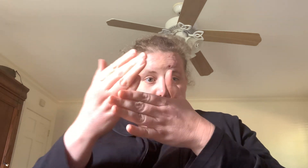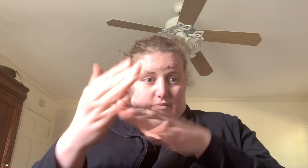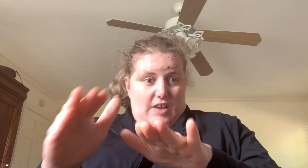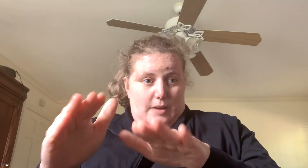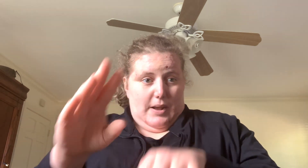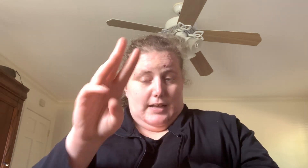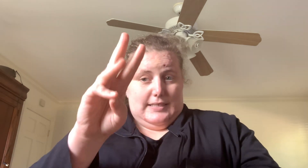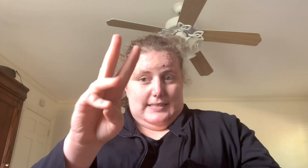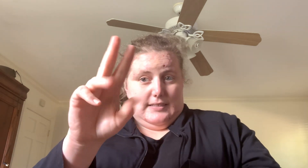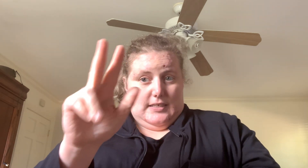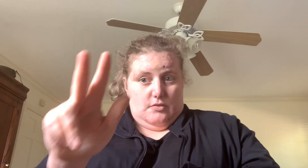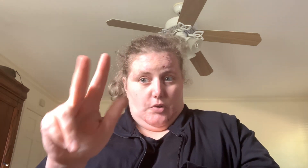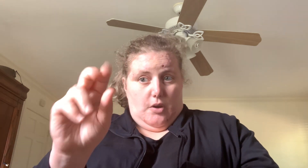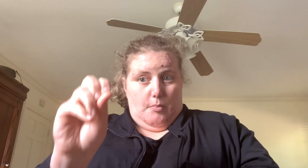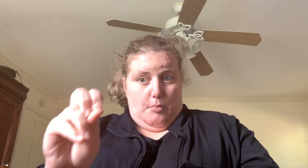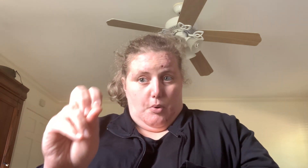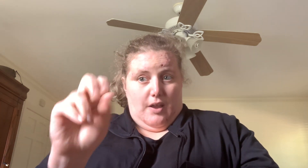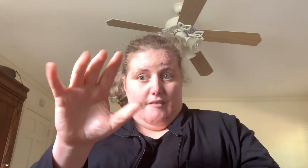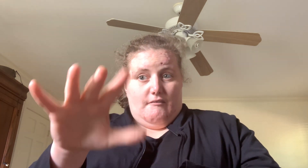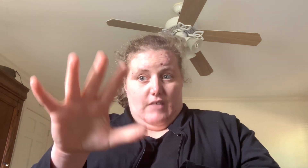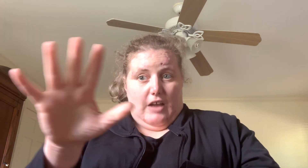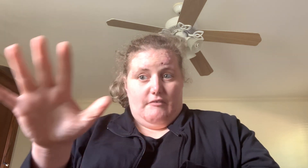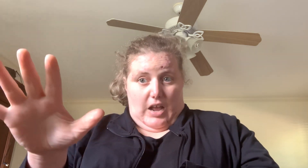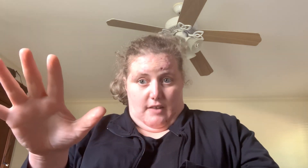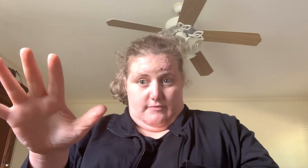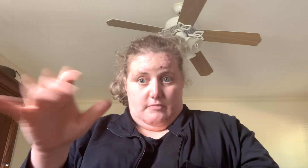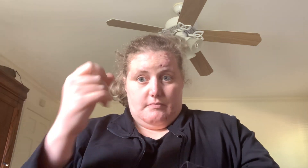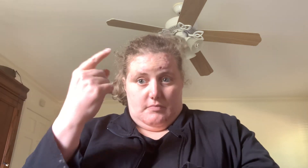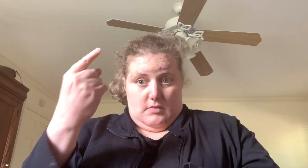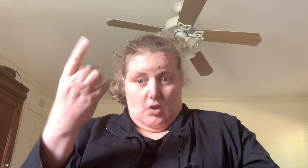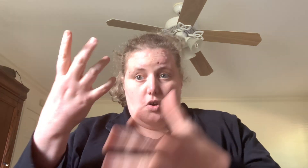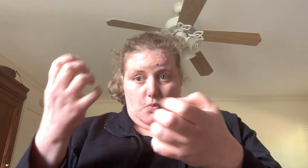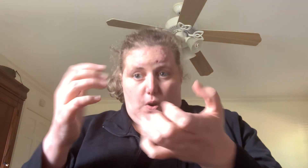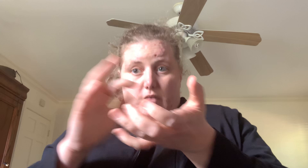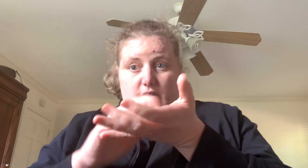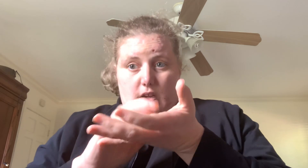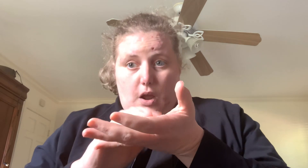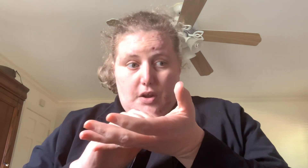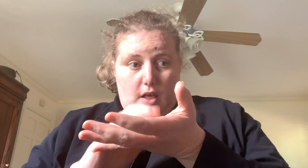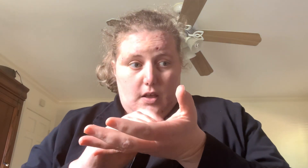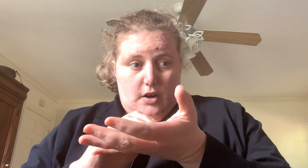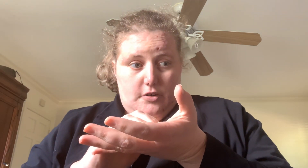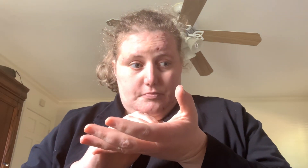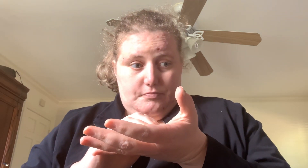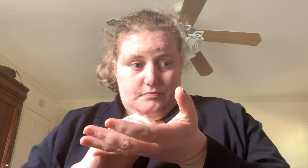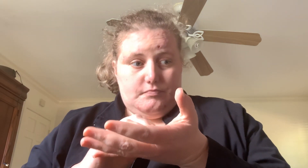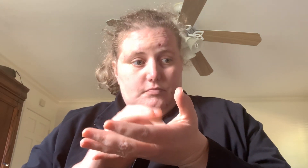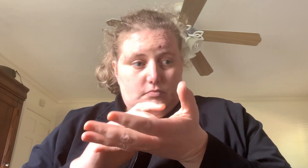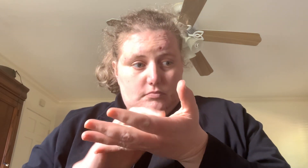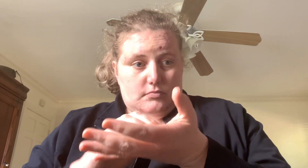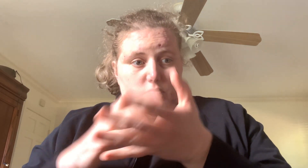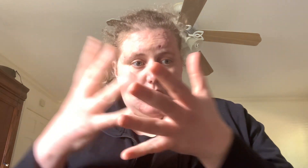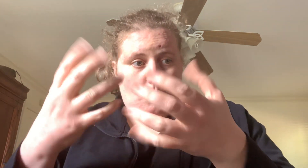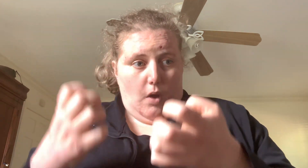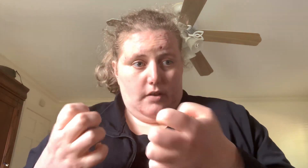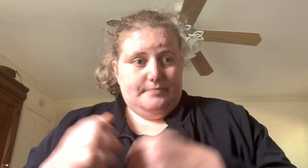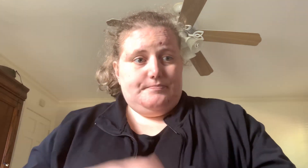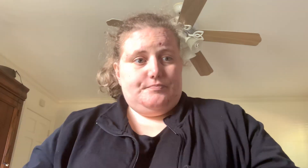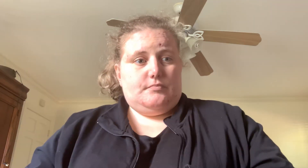63.55. So of course you always want to have a calculator so that you're able to do that. So then that tells